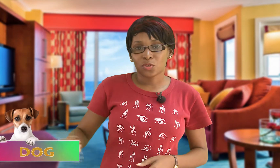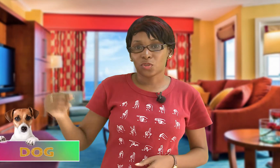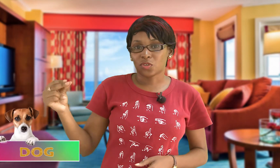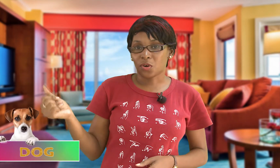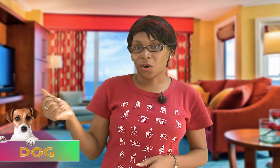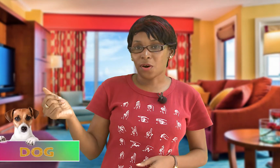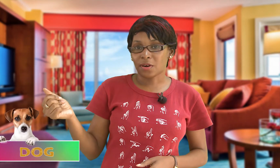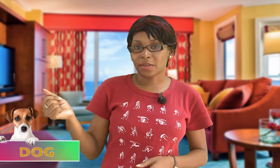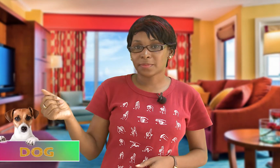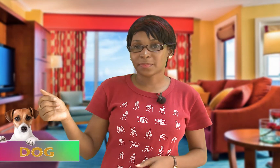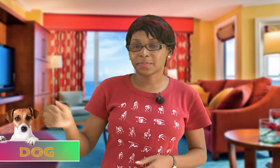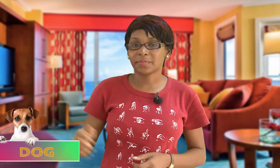dog,